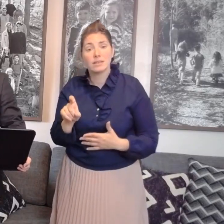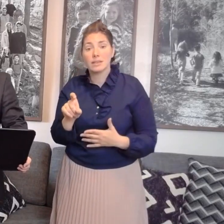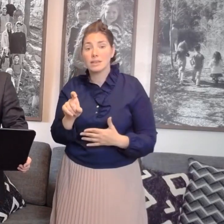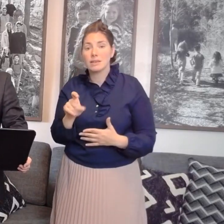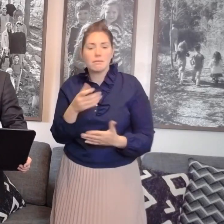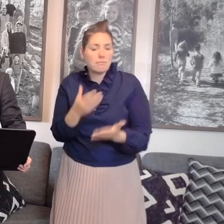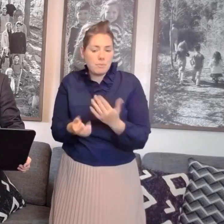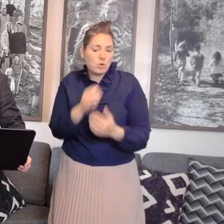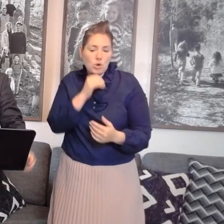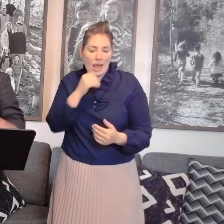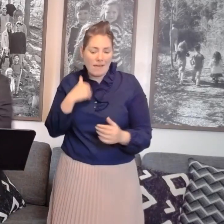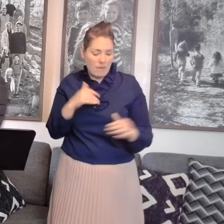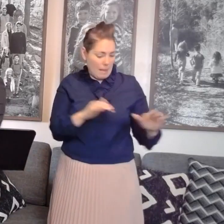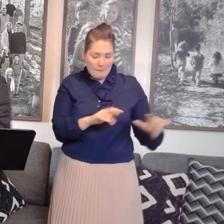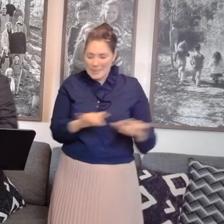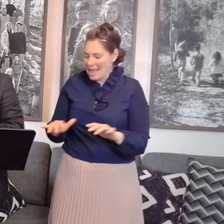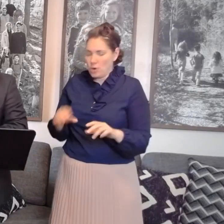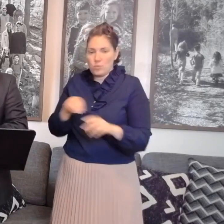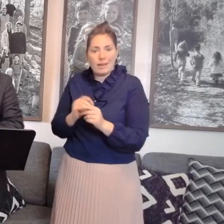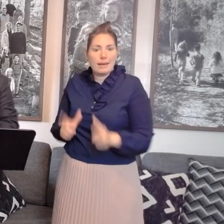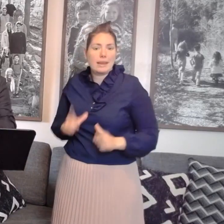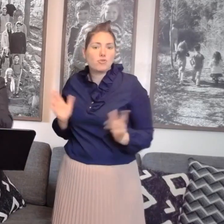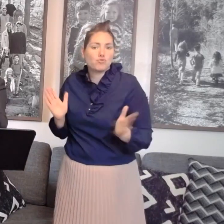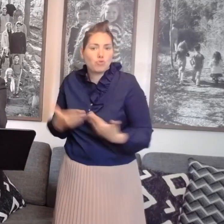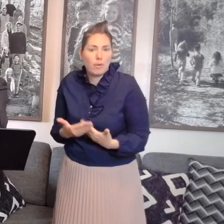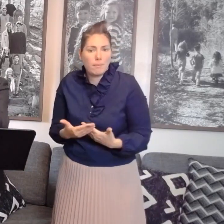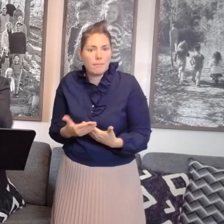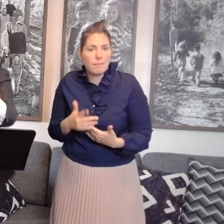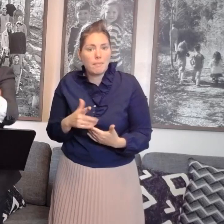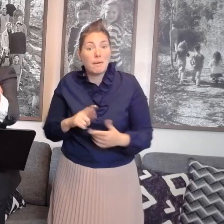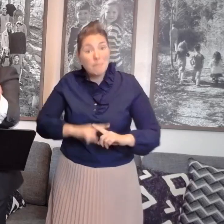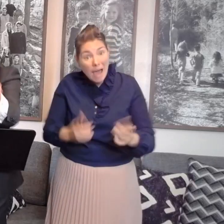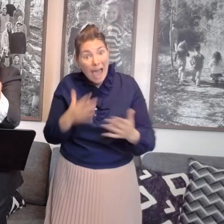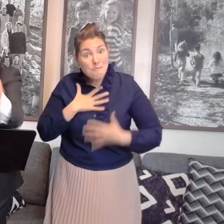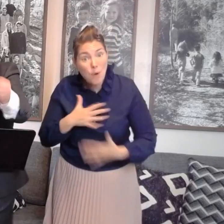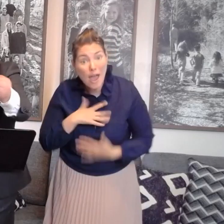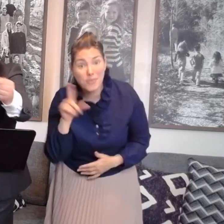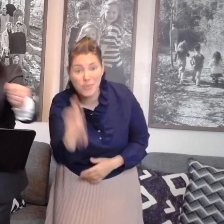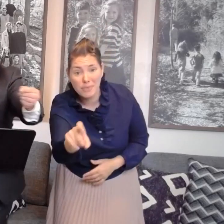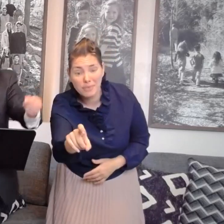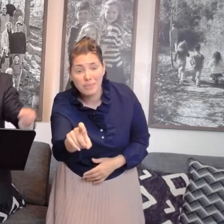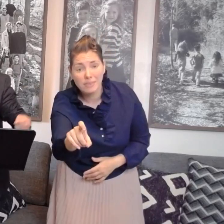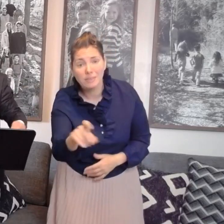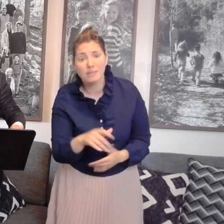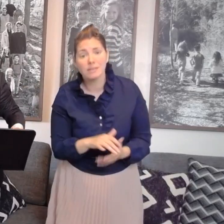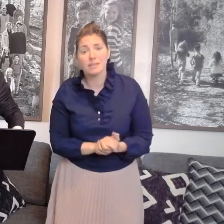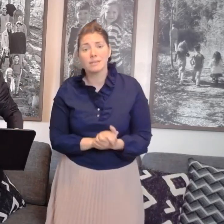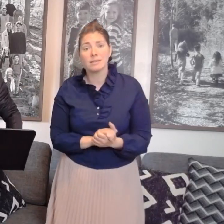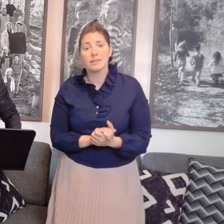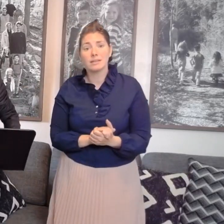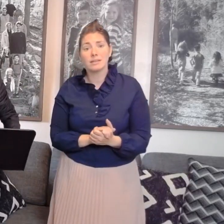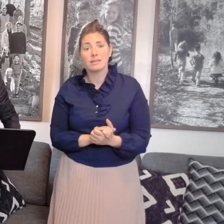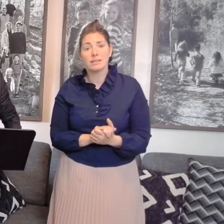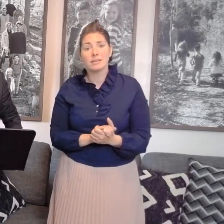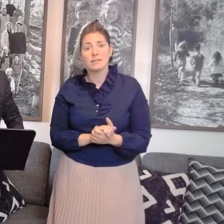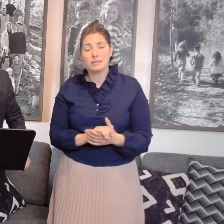You may not have a piano in your living room, but do you have breath in your body?